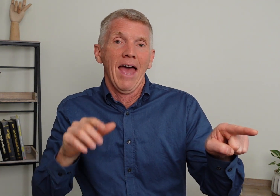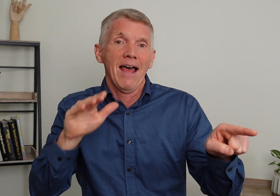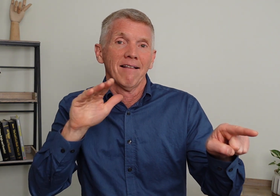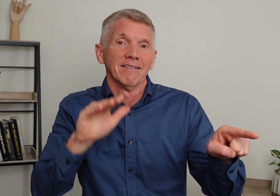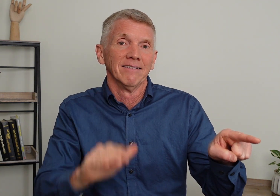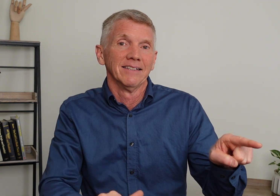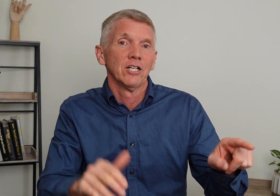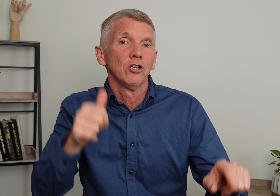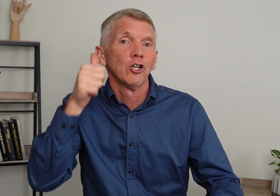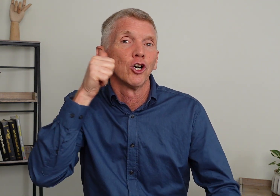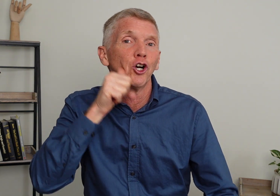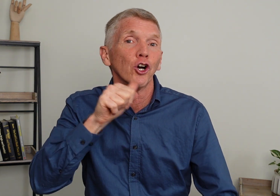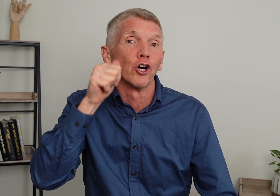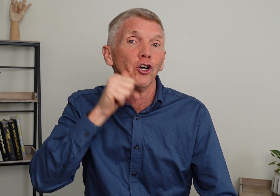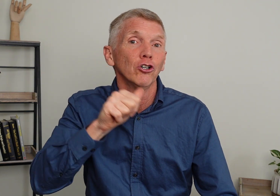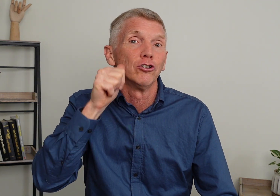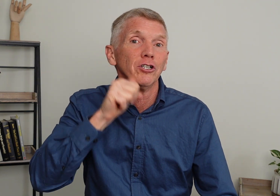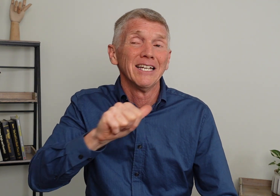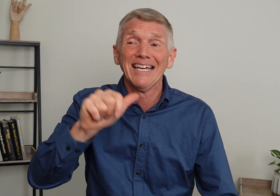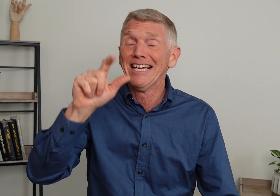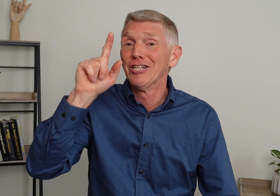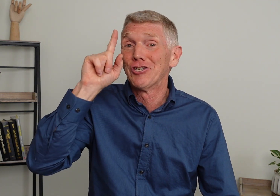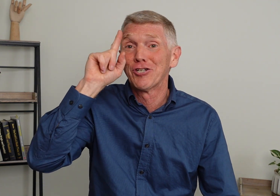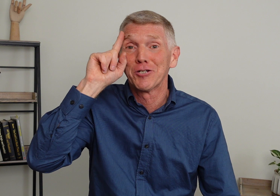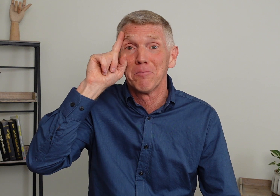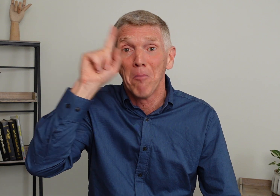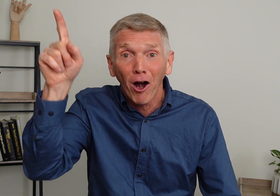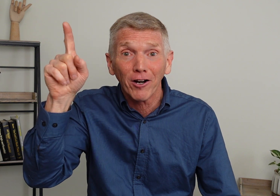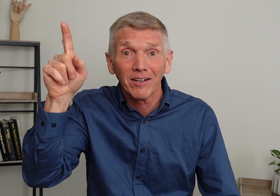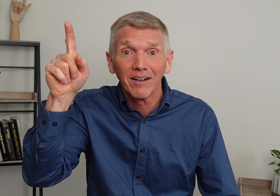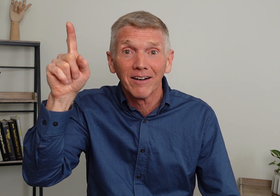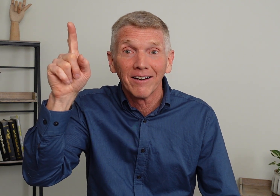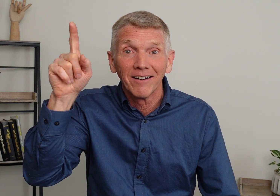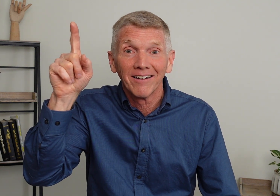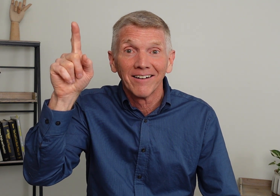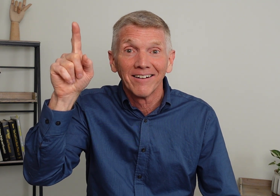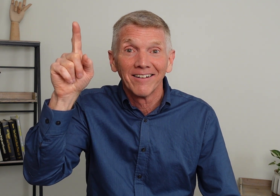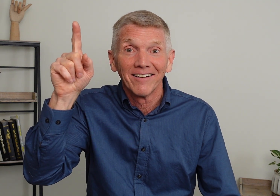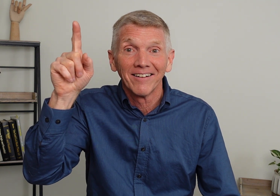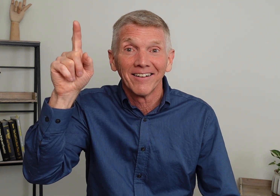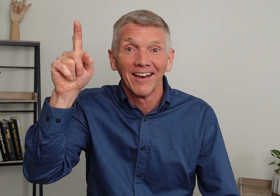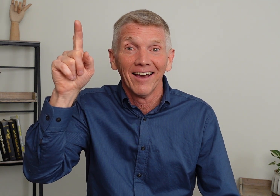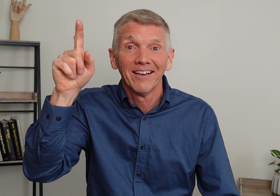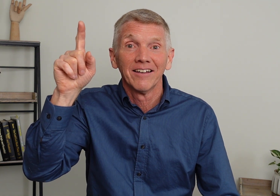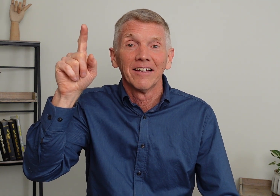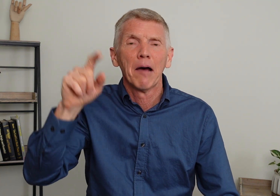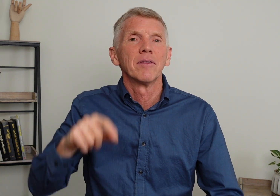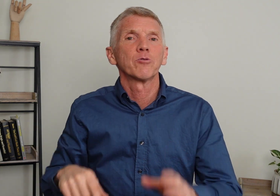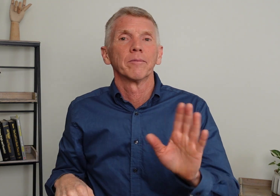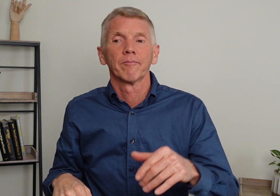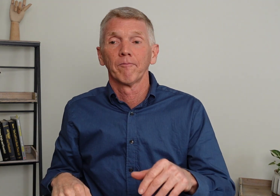That little girl is smart. Okay, how about this one?